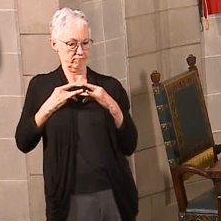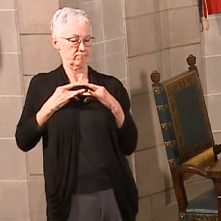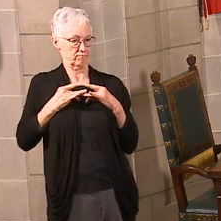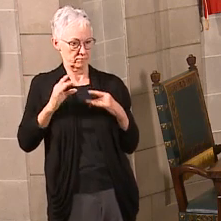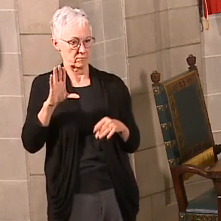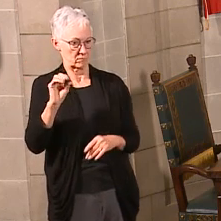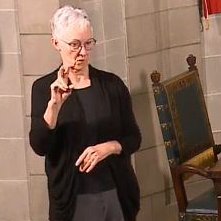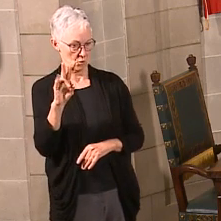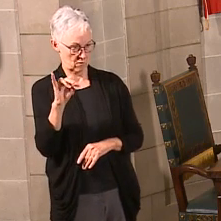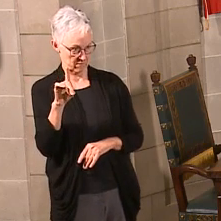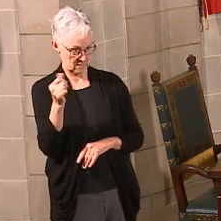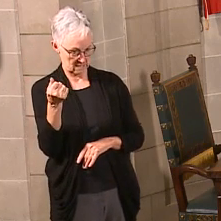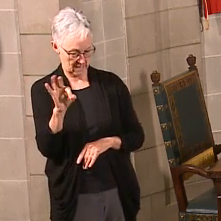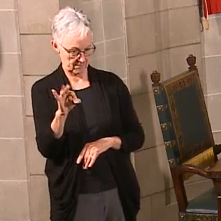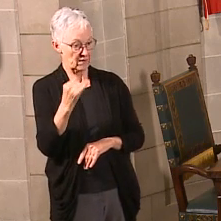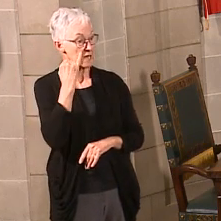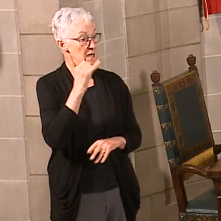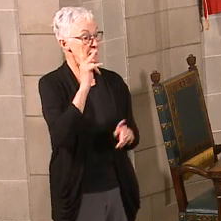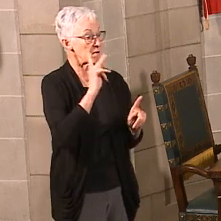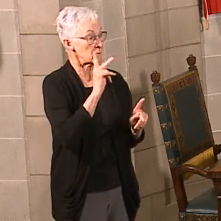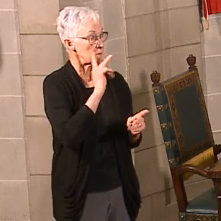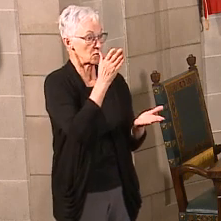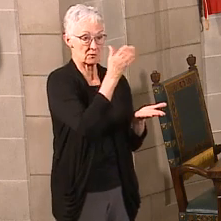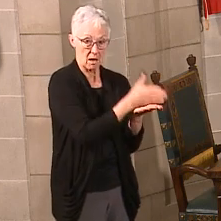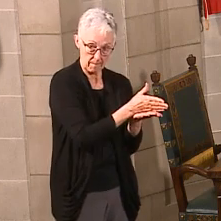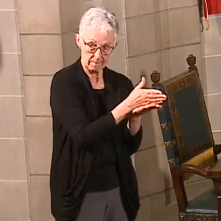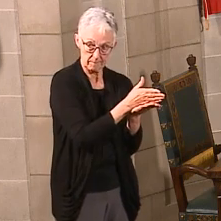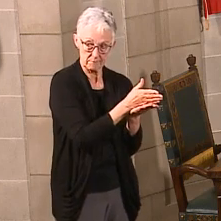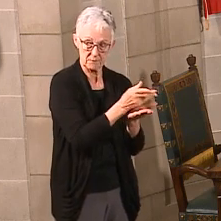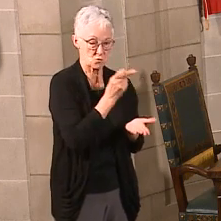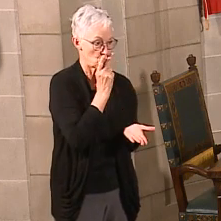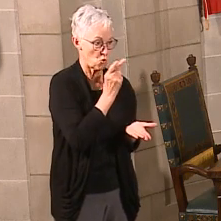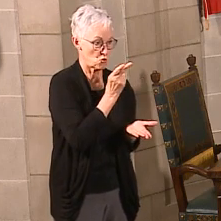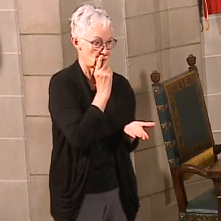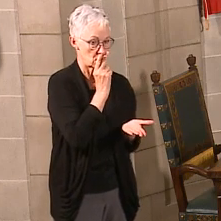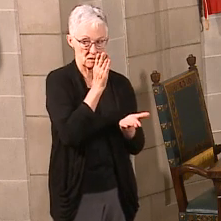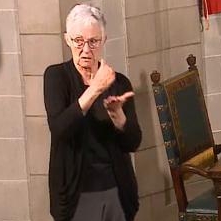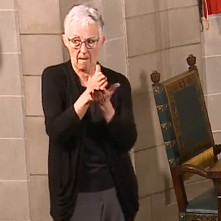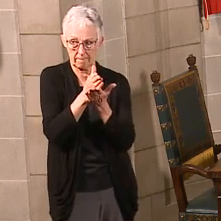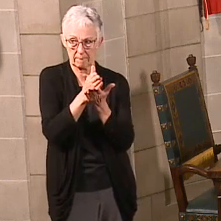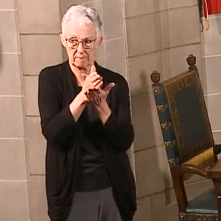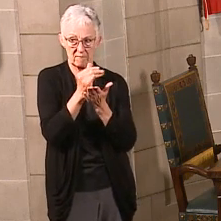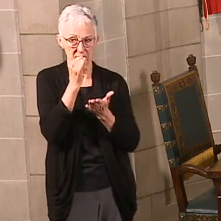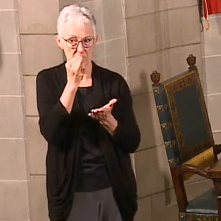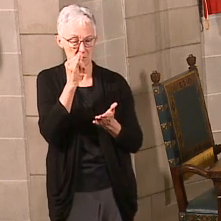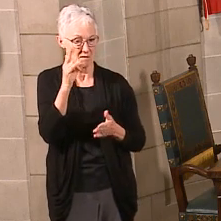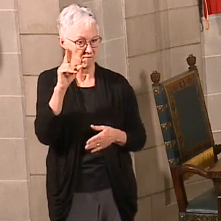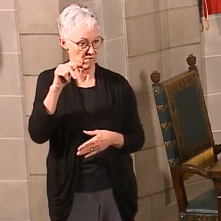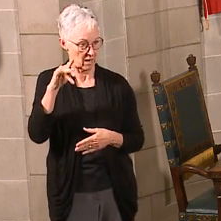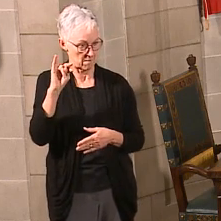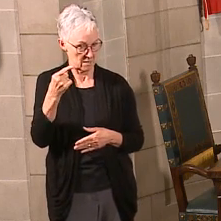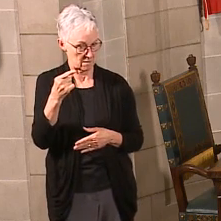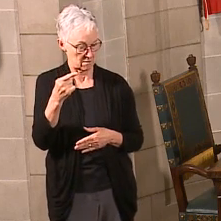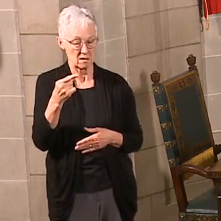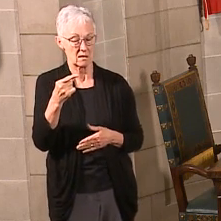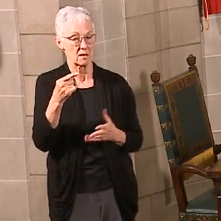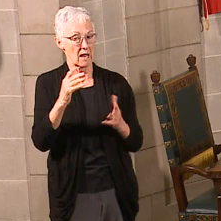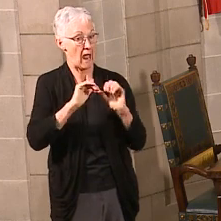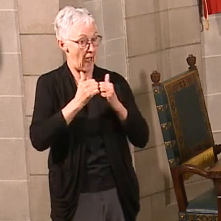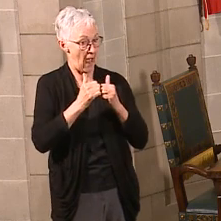vaping, the Nebraska Quit Line can provide help and support The number is